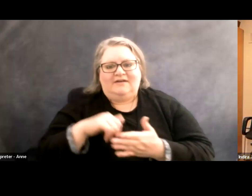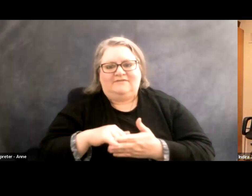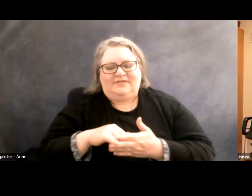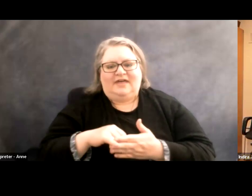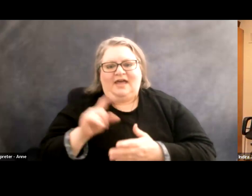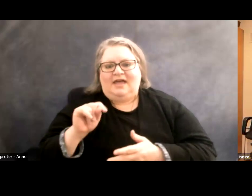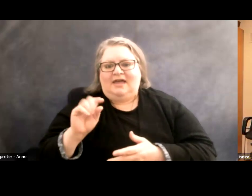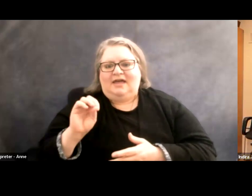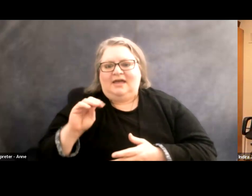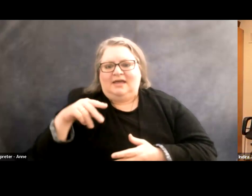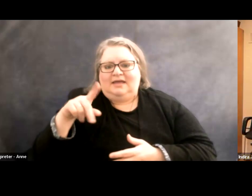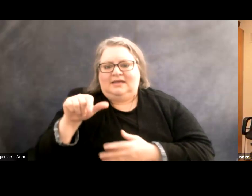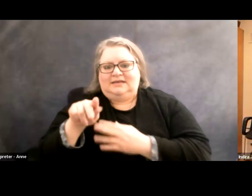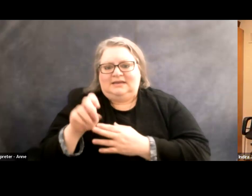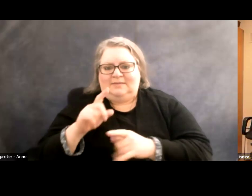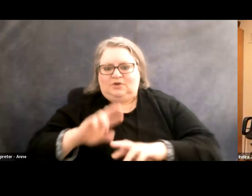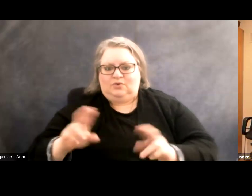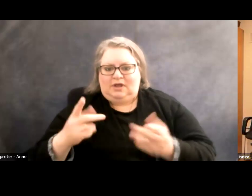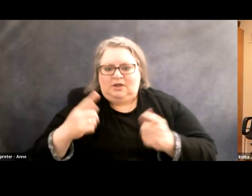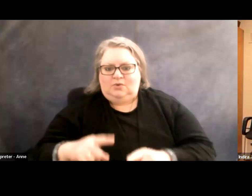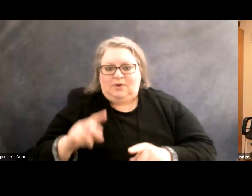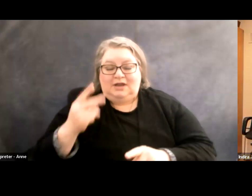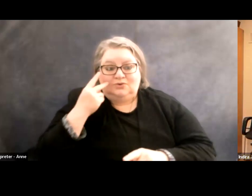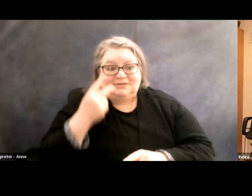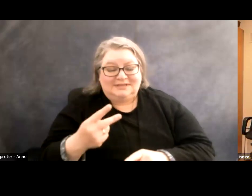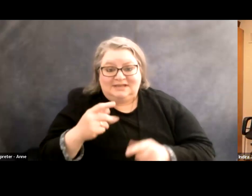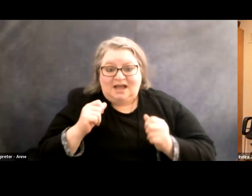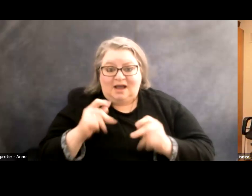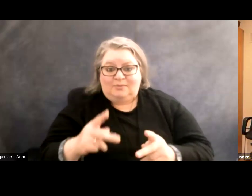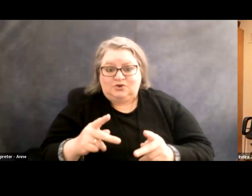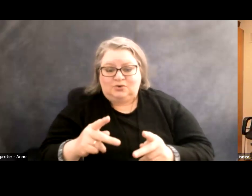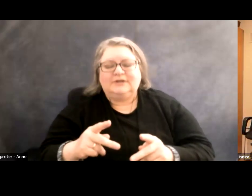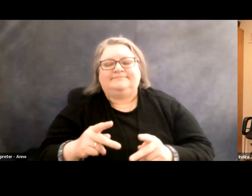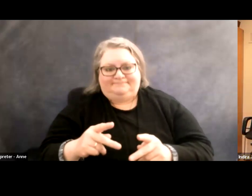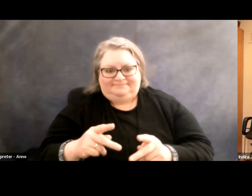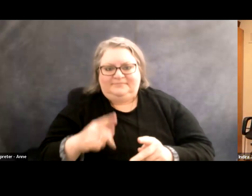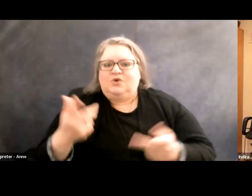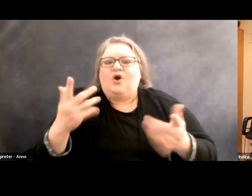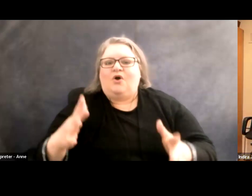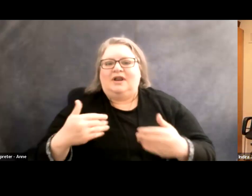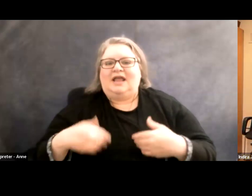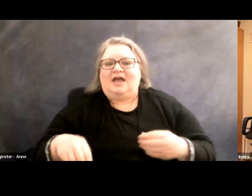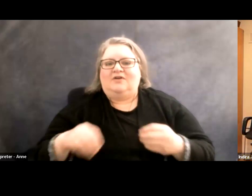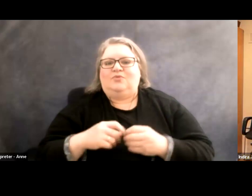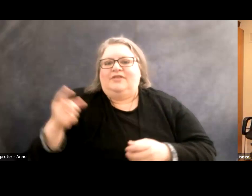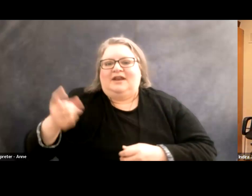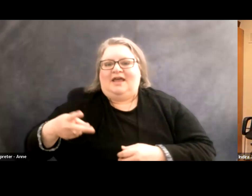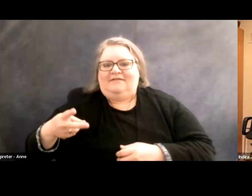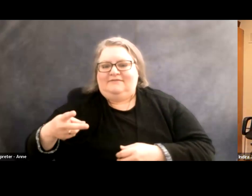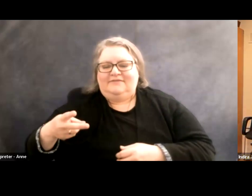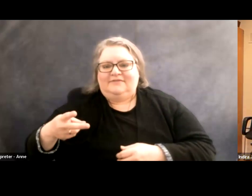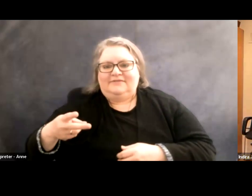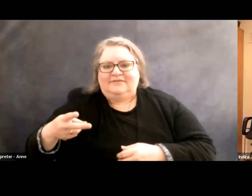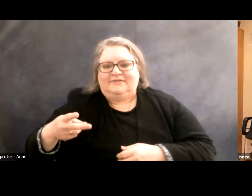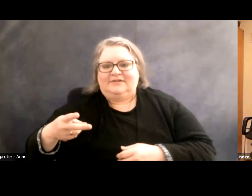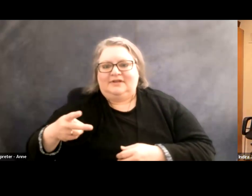template ready, then when you see the opportunity, you already have more than half